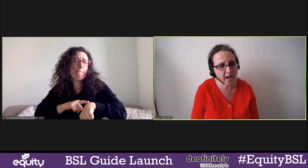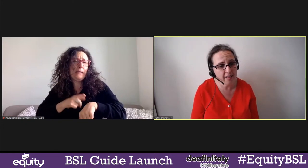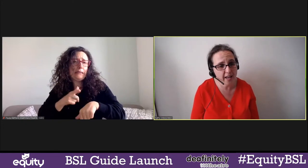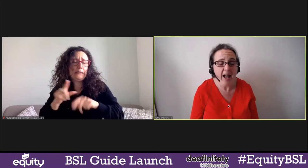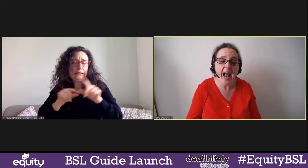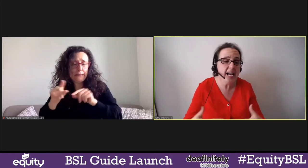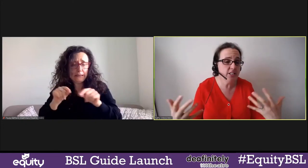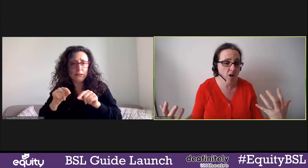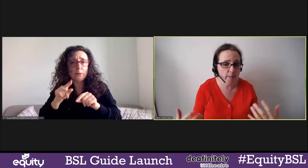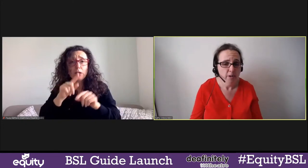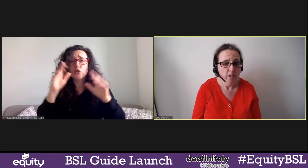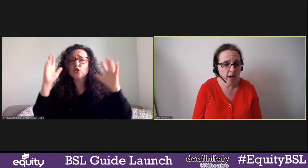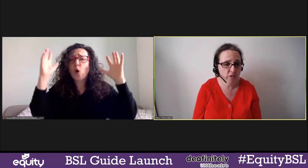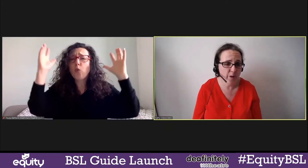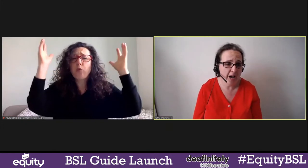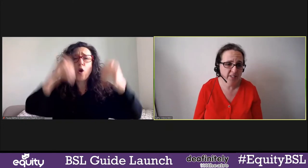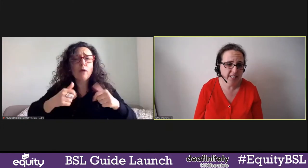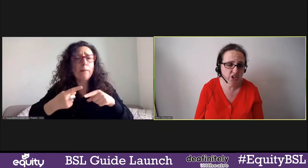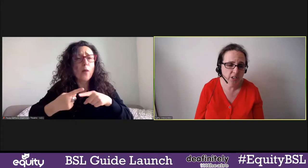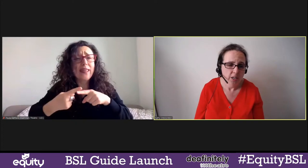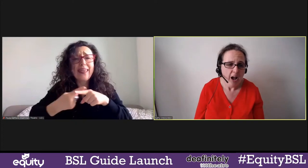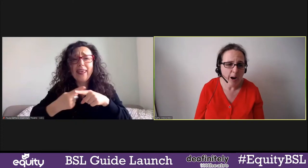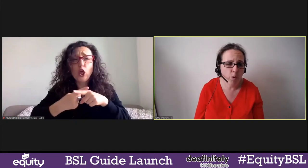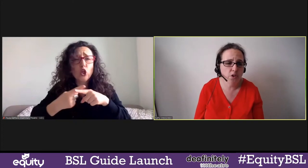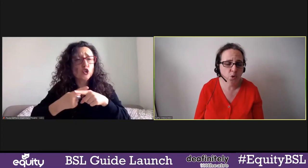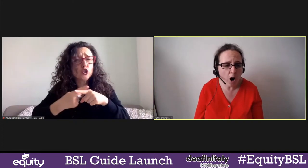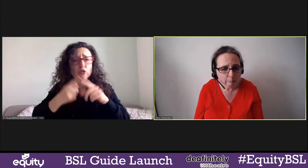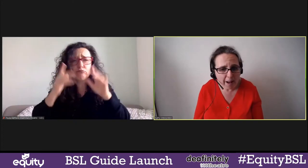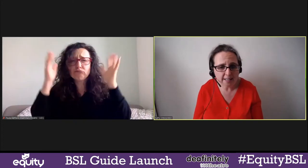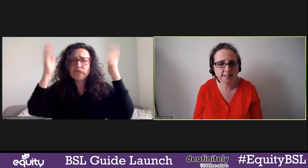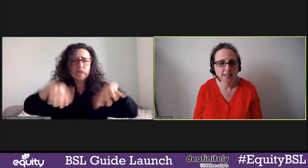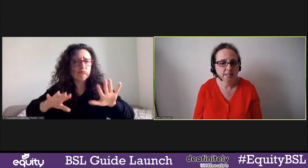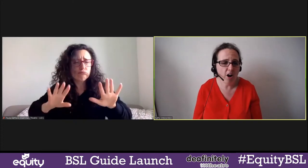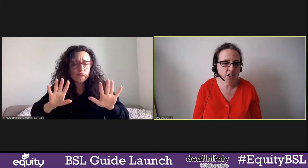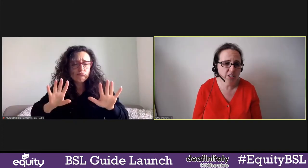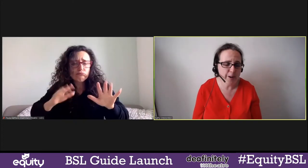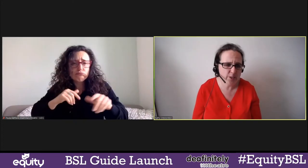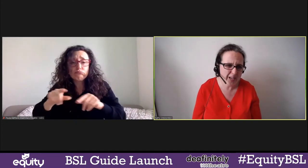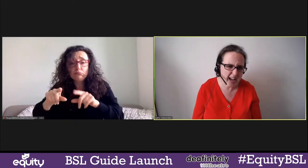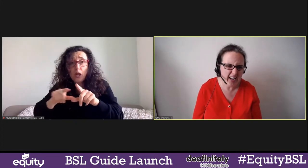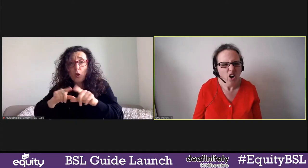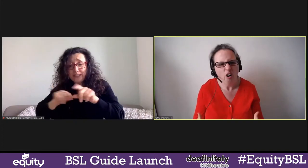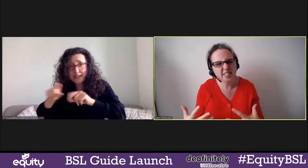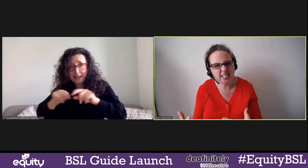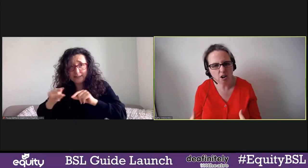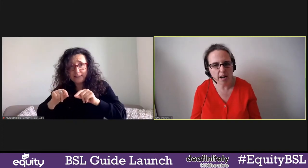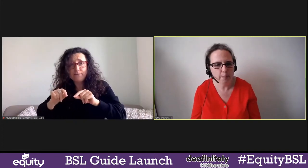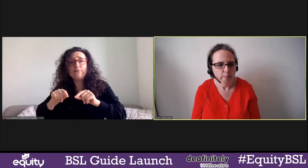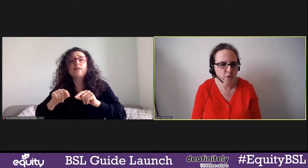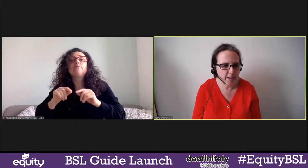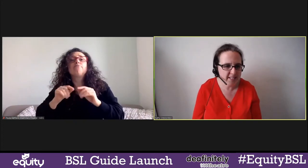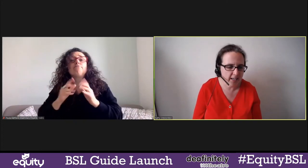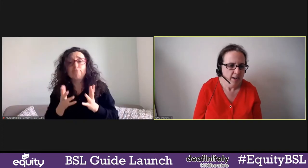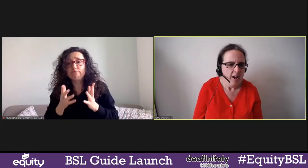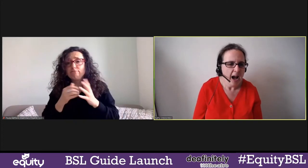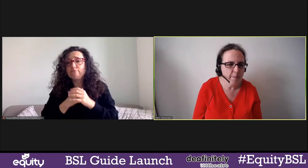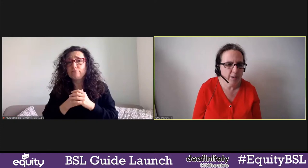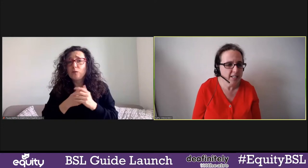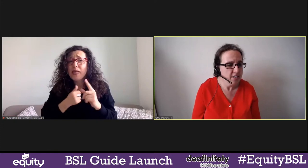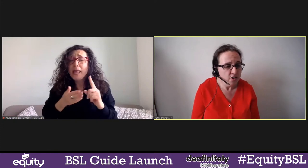there anytime throughout the session, and we'll do our best to answer as many as we can, obviously time permitting. And please don't